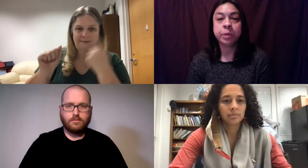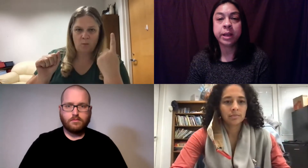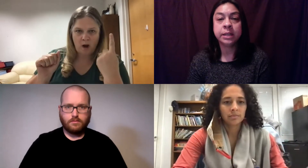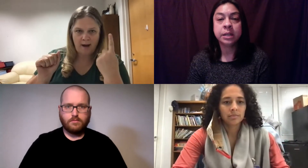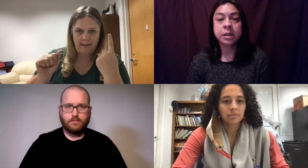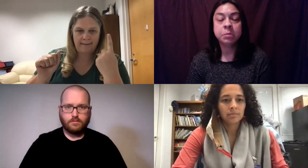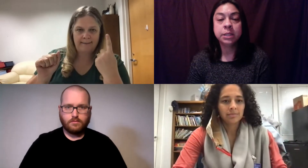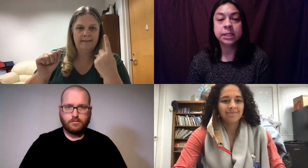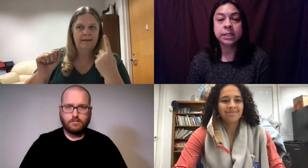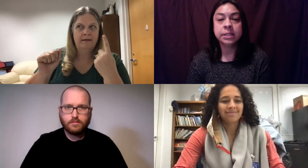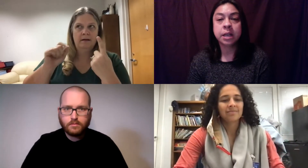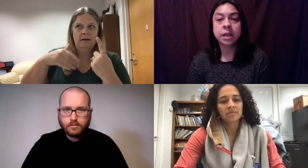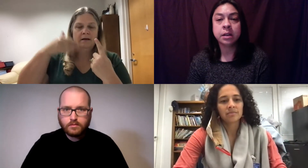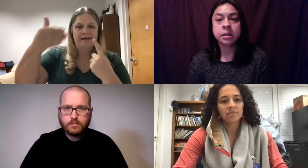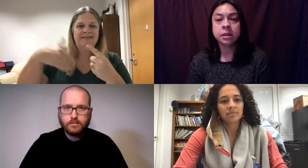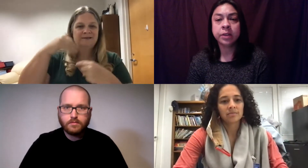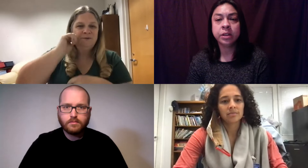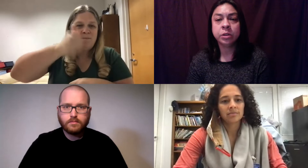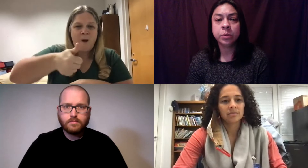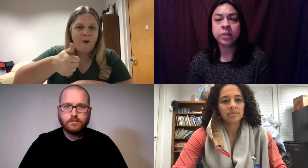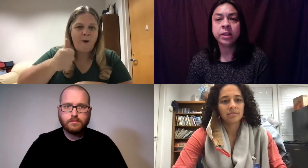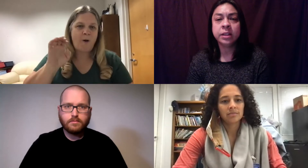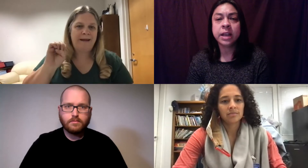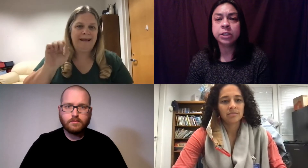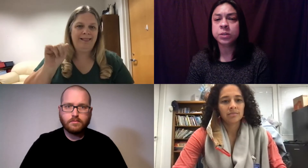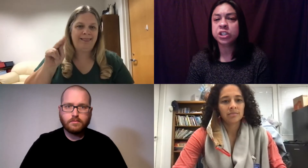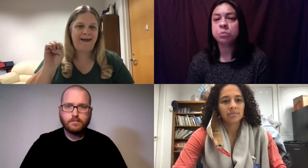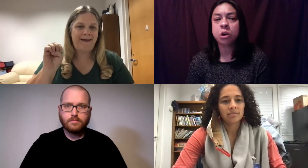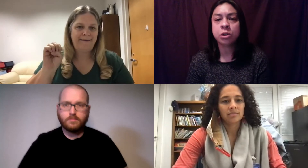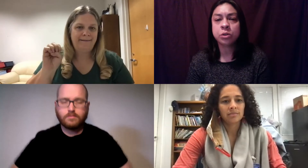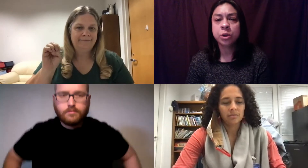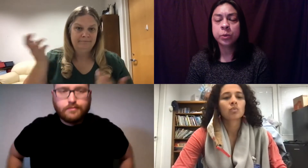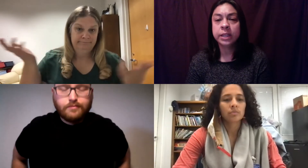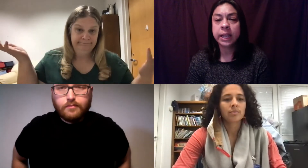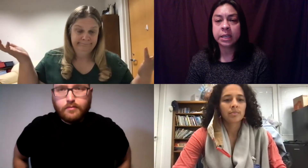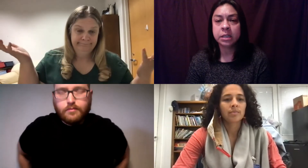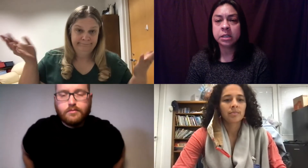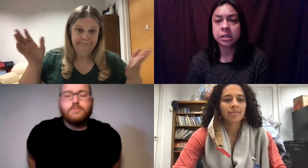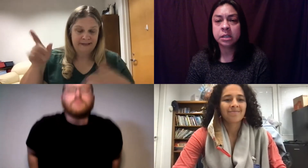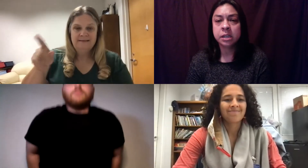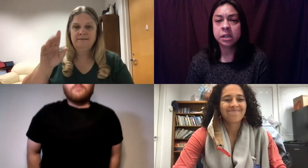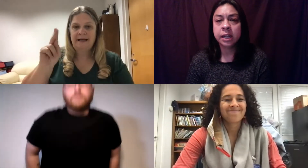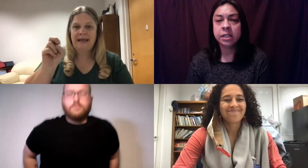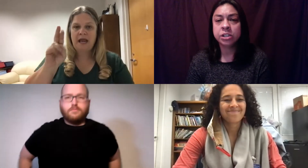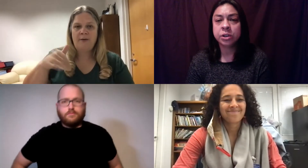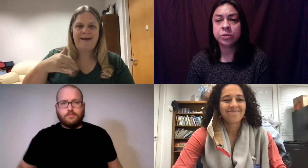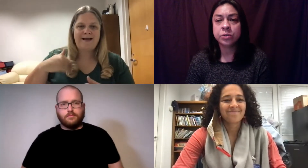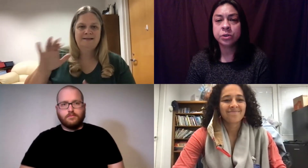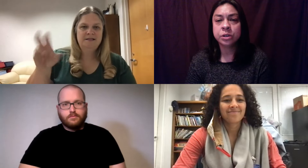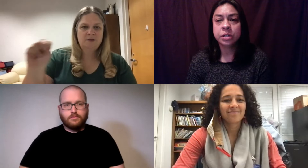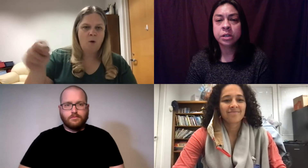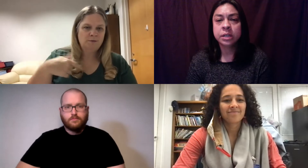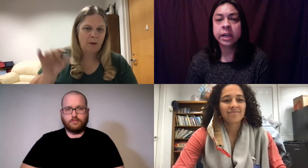it. But Melissa is, I think, the only one. Then the next one is tomorrow with Elaine. And